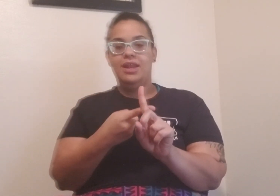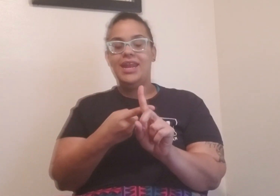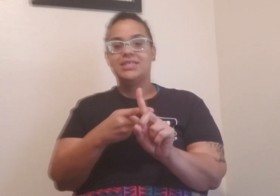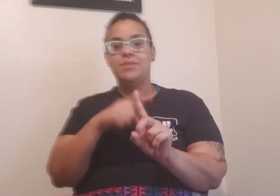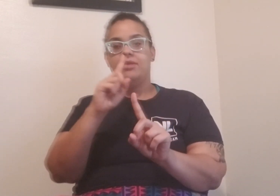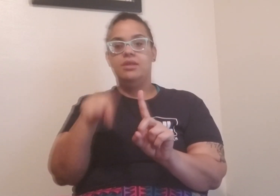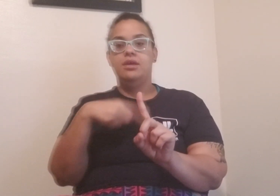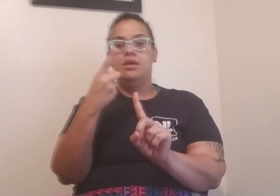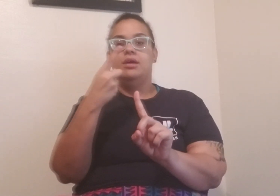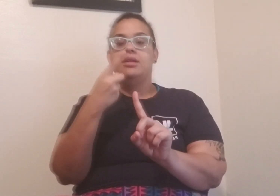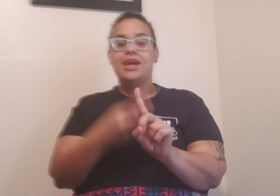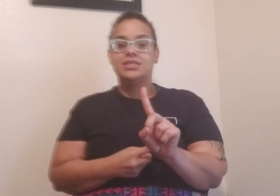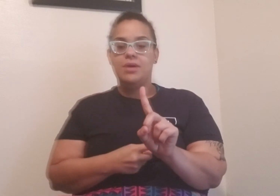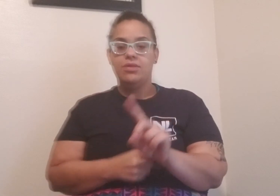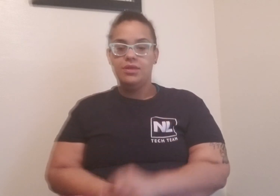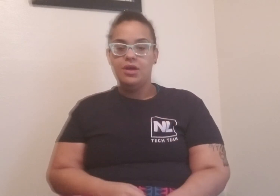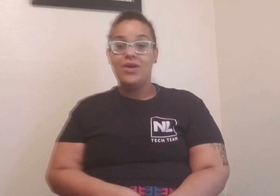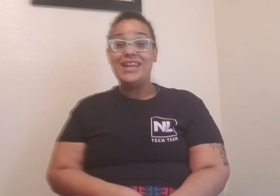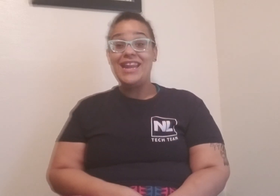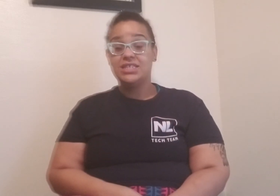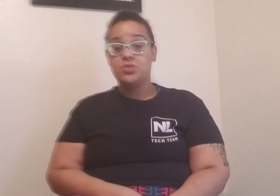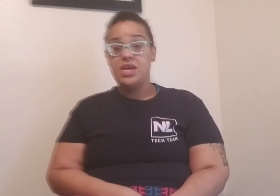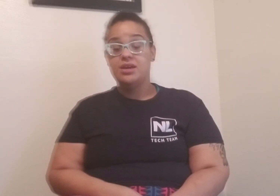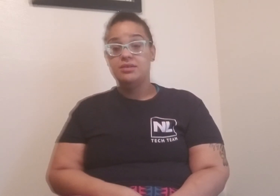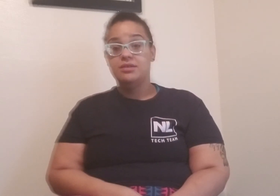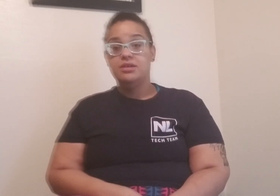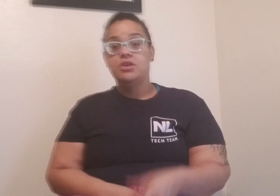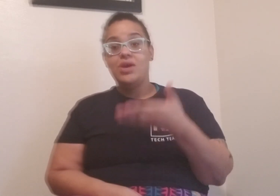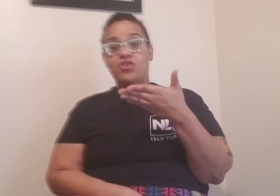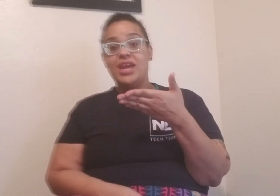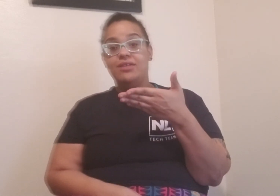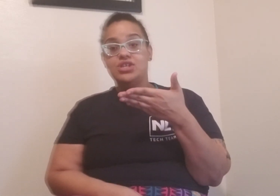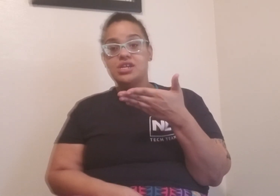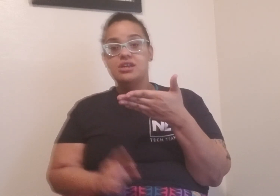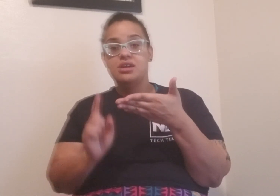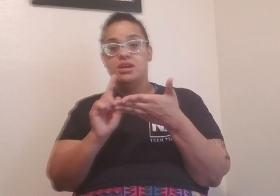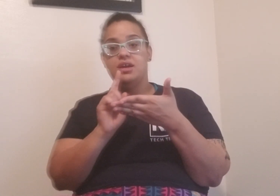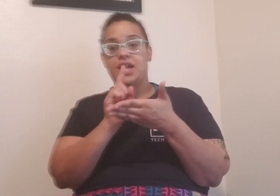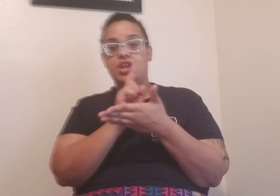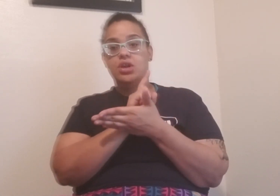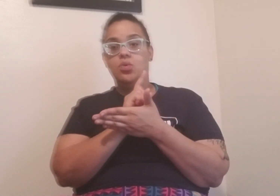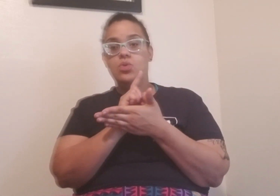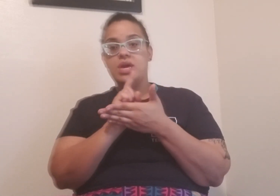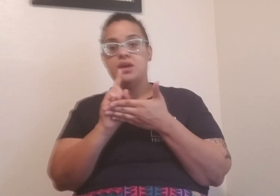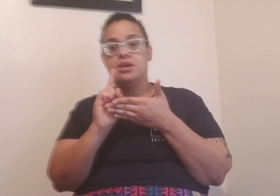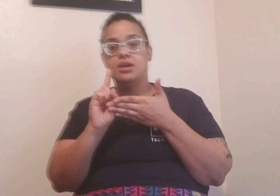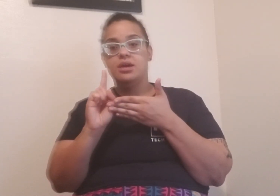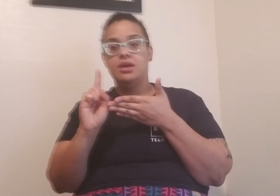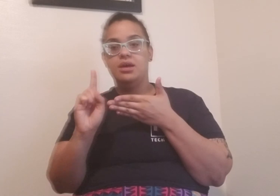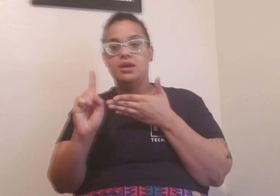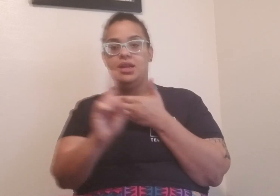Next month. Okay, next week, you have your calendar, and you're in a week. Next